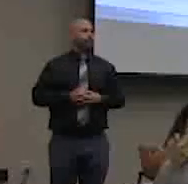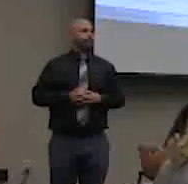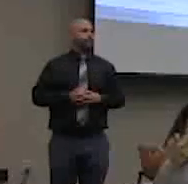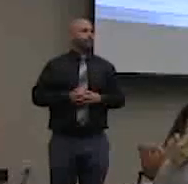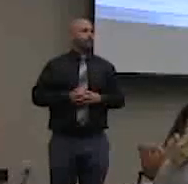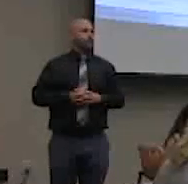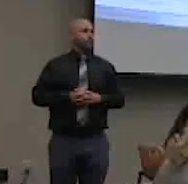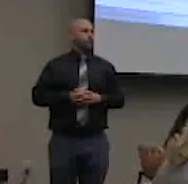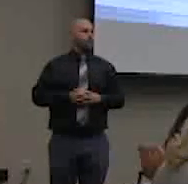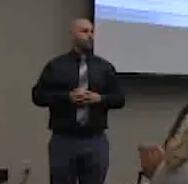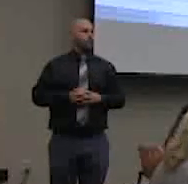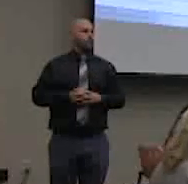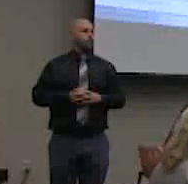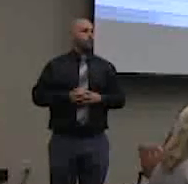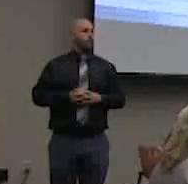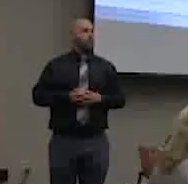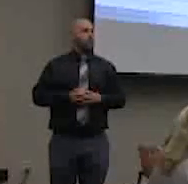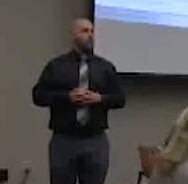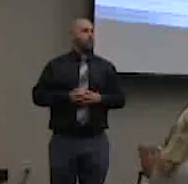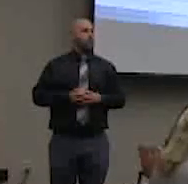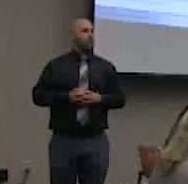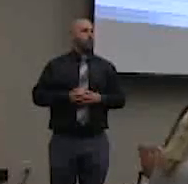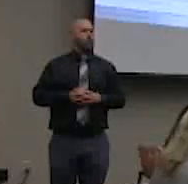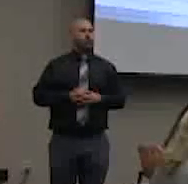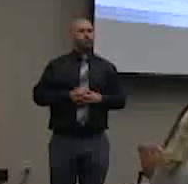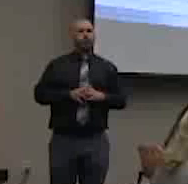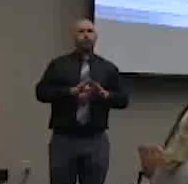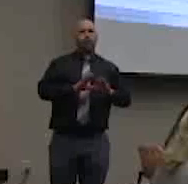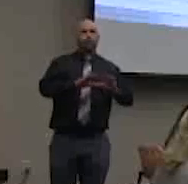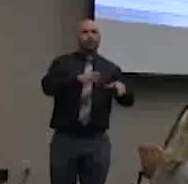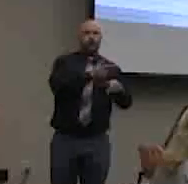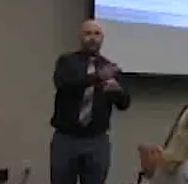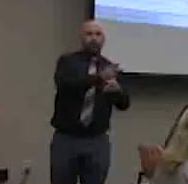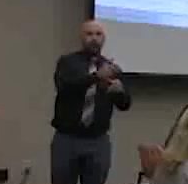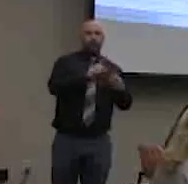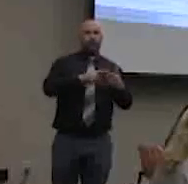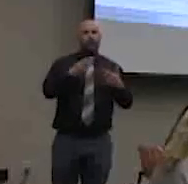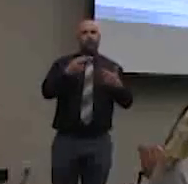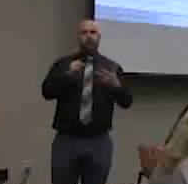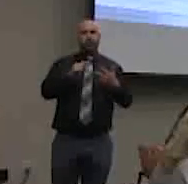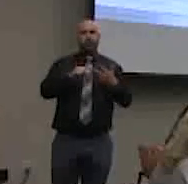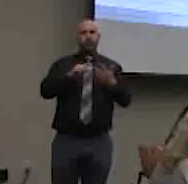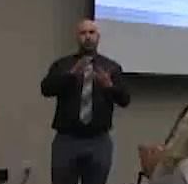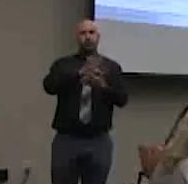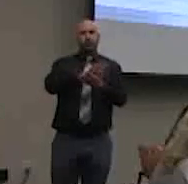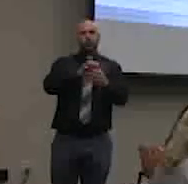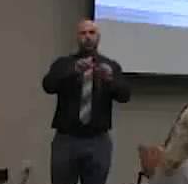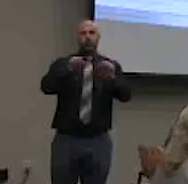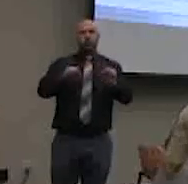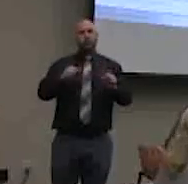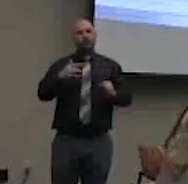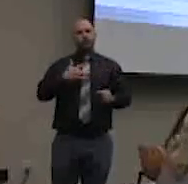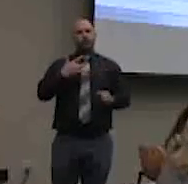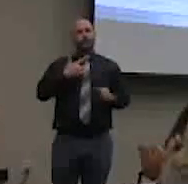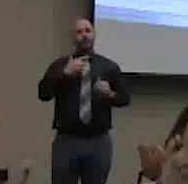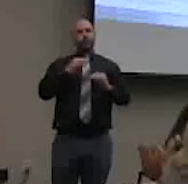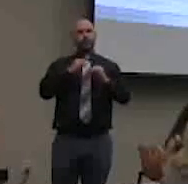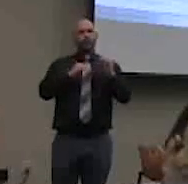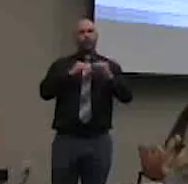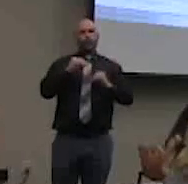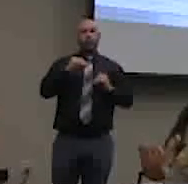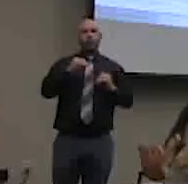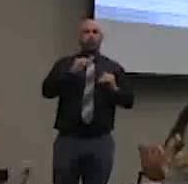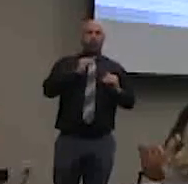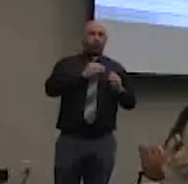got childcare at the table, Head Start, school system, I feel very comfortable with our group in Jefferson, but for those who don't,